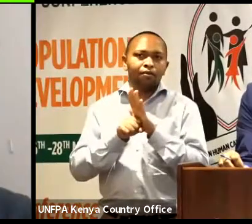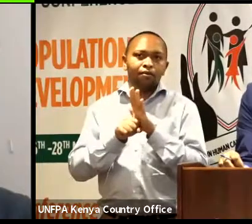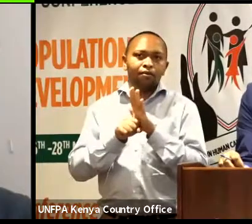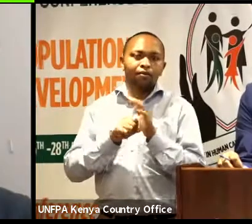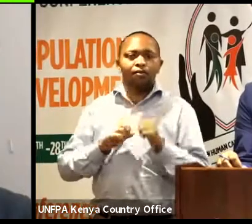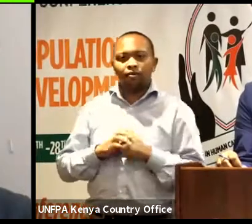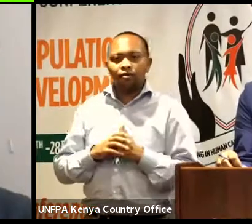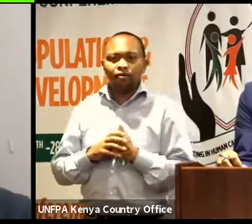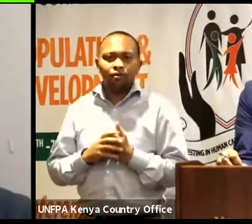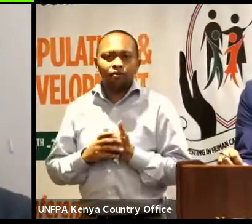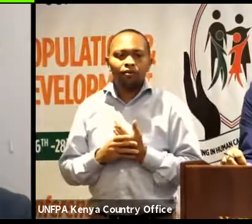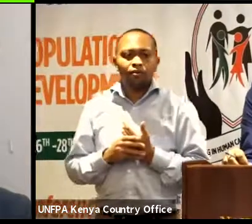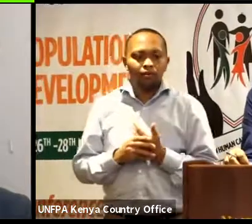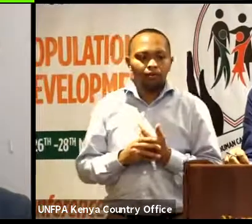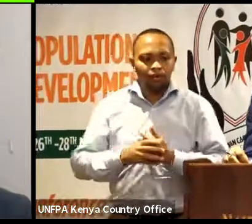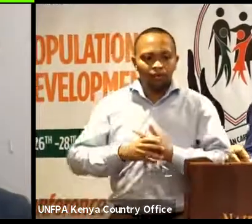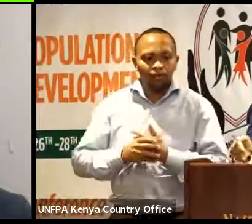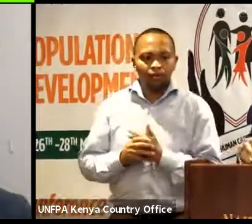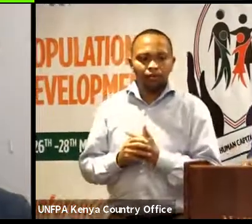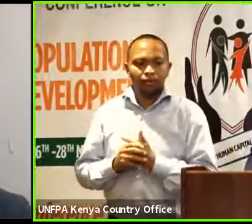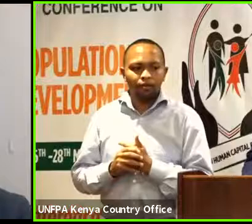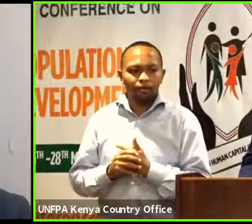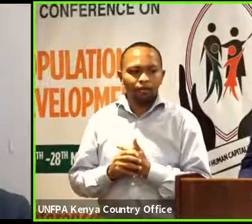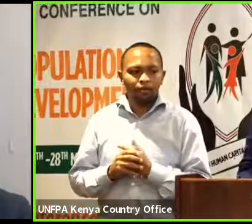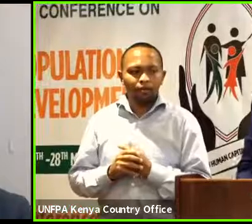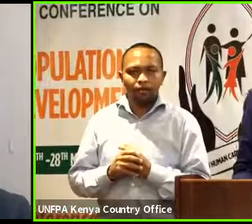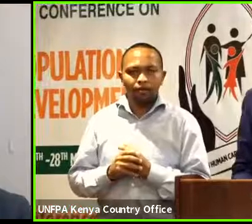you very much. I lost direction. So,